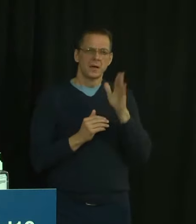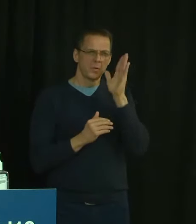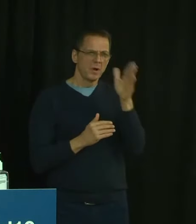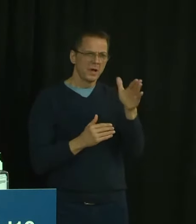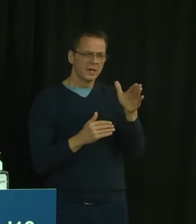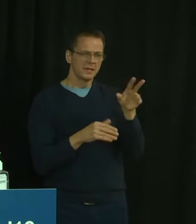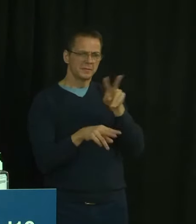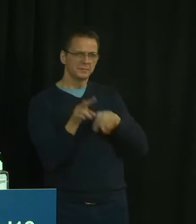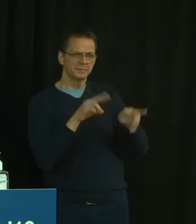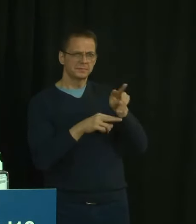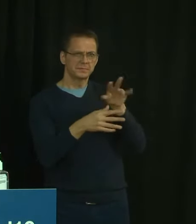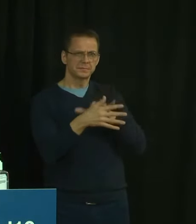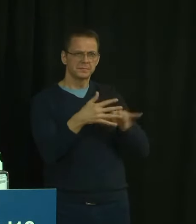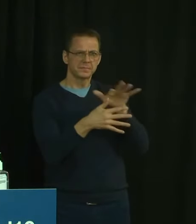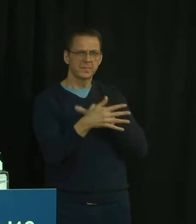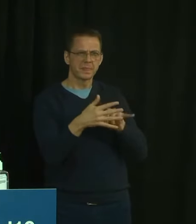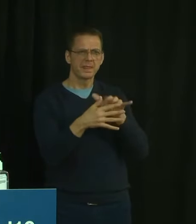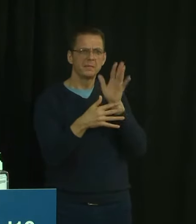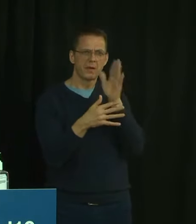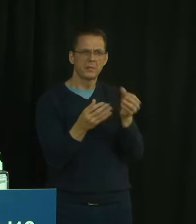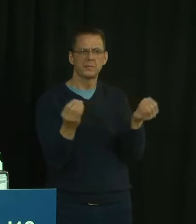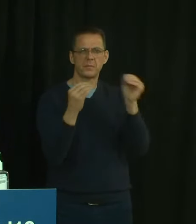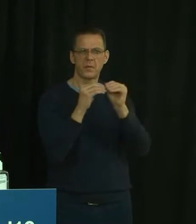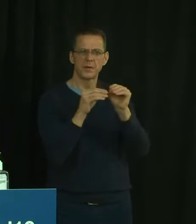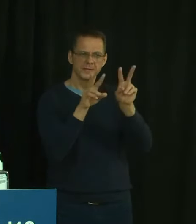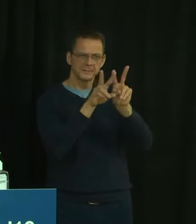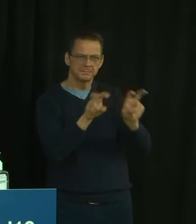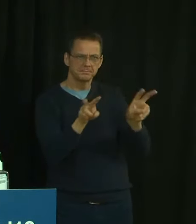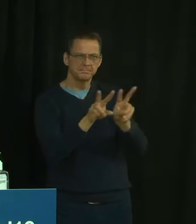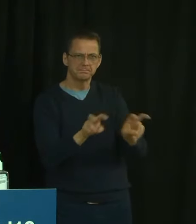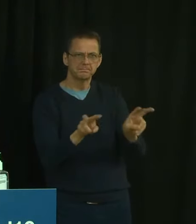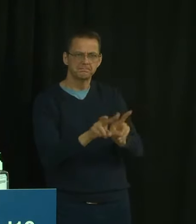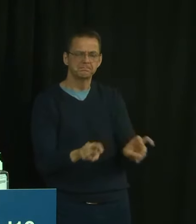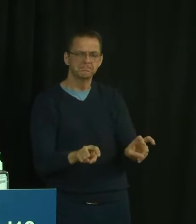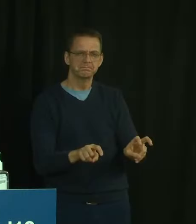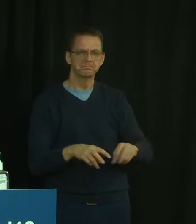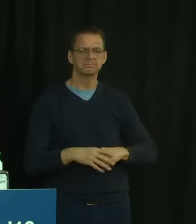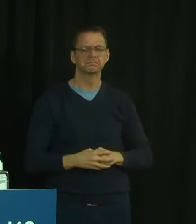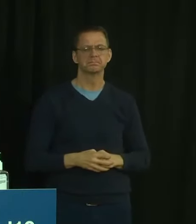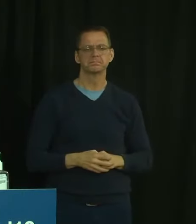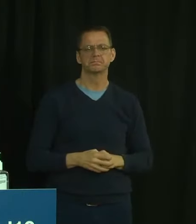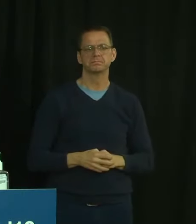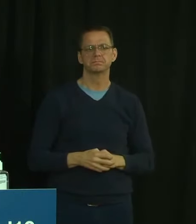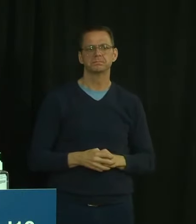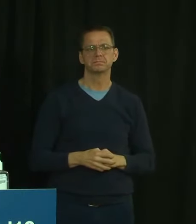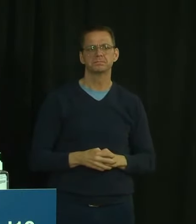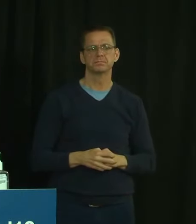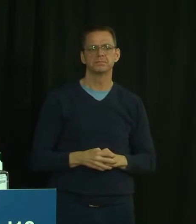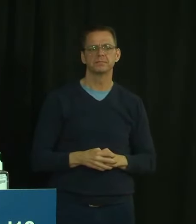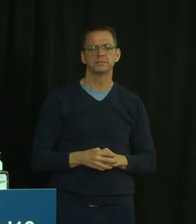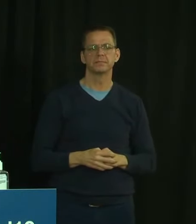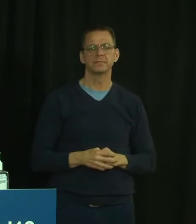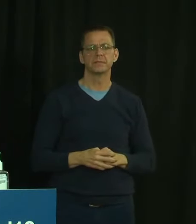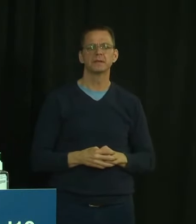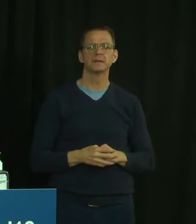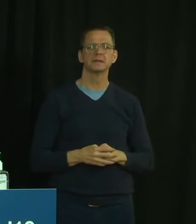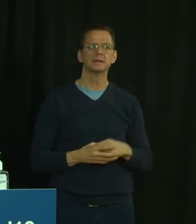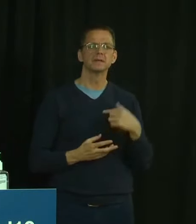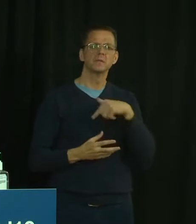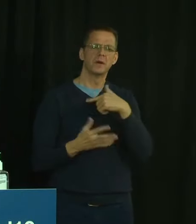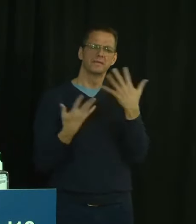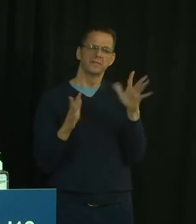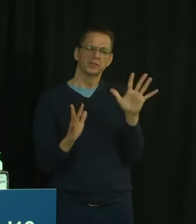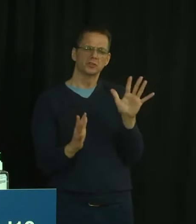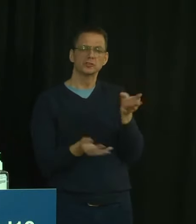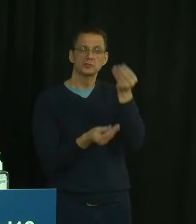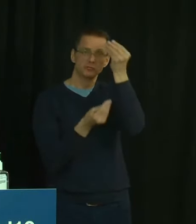the province to make sure that they are aware of what they would need to do if someone were to present with this particular syndrome.